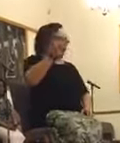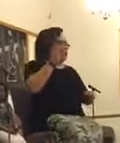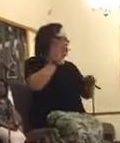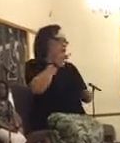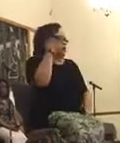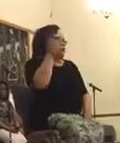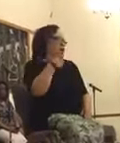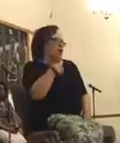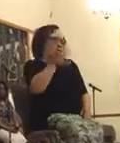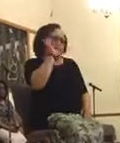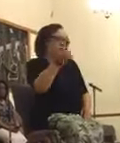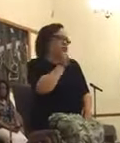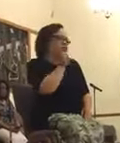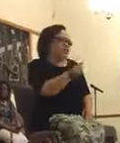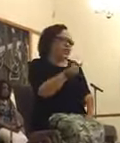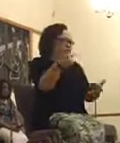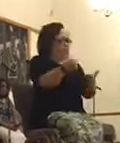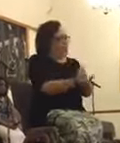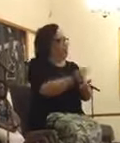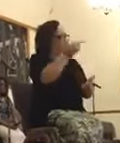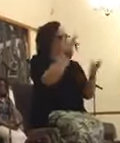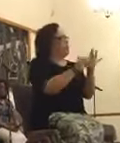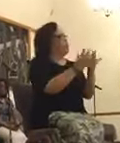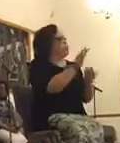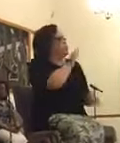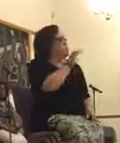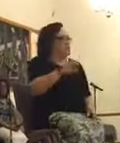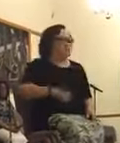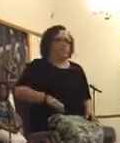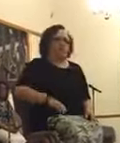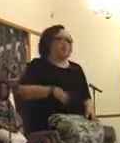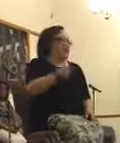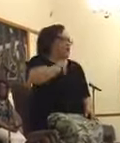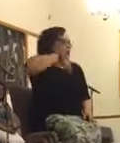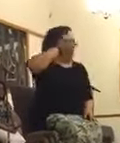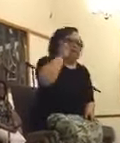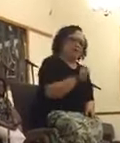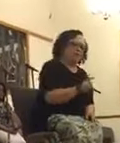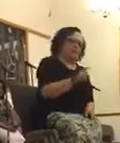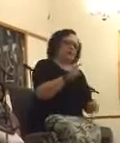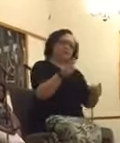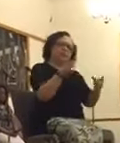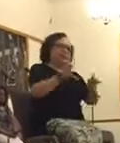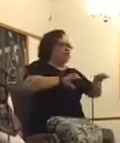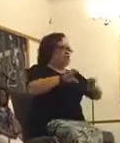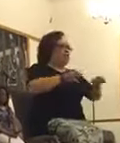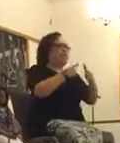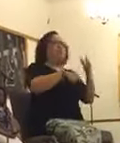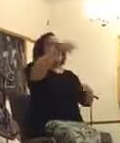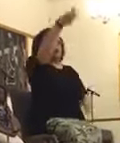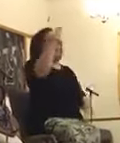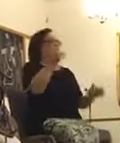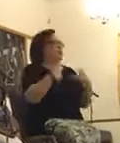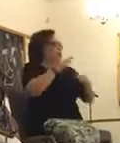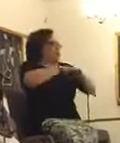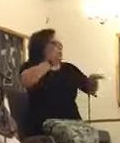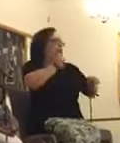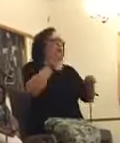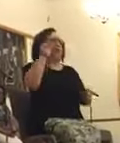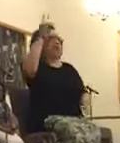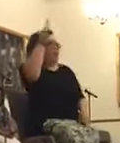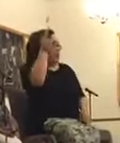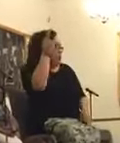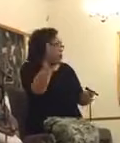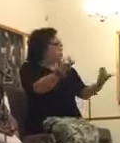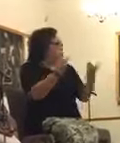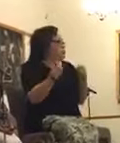gospel of Jesus Christ. Tell somebody I can't help it. He can't help it. He's got to do what God has called him to do. If he's not